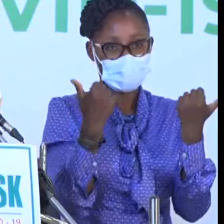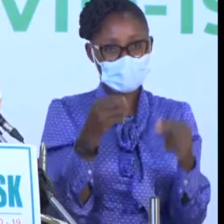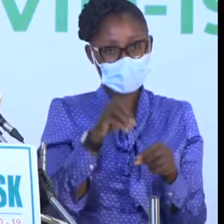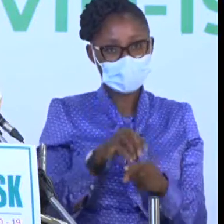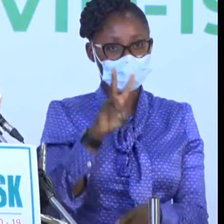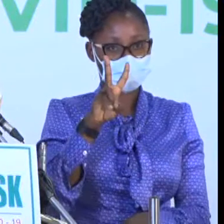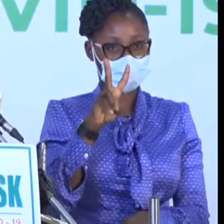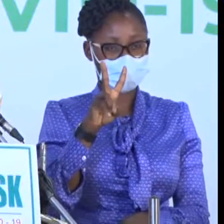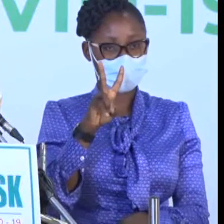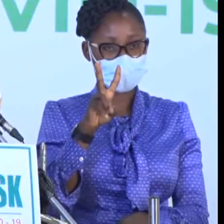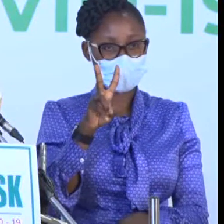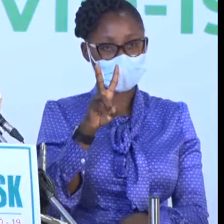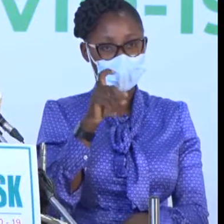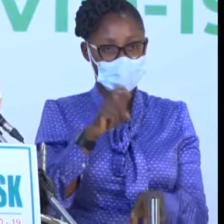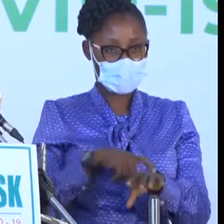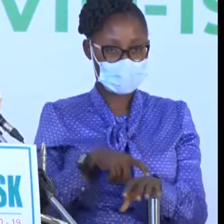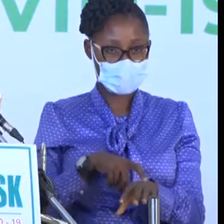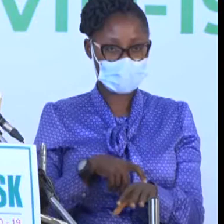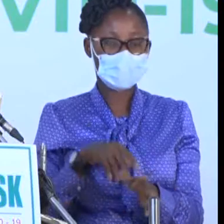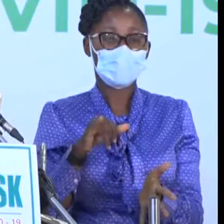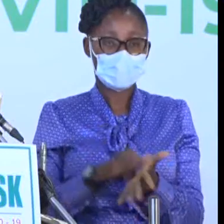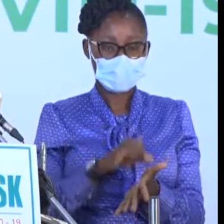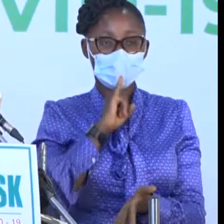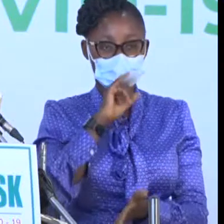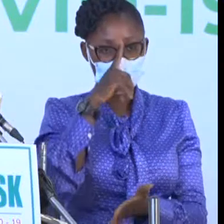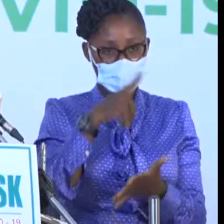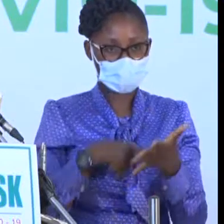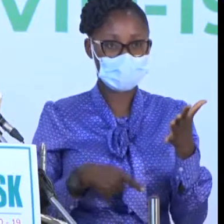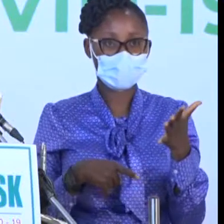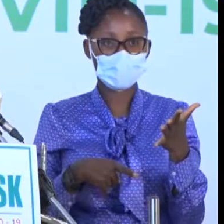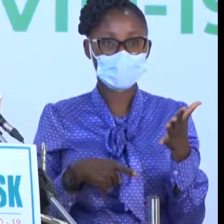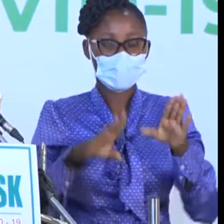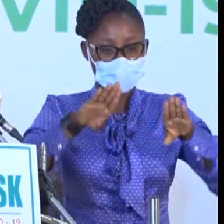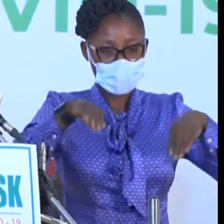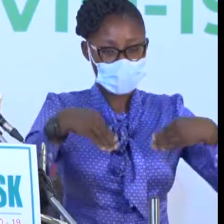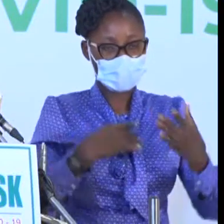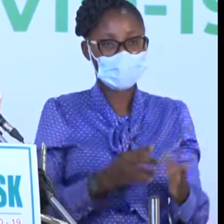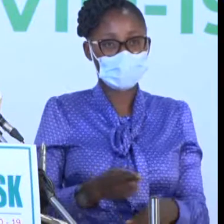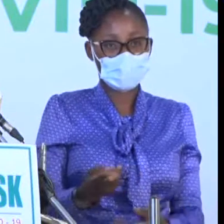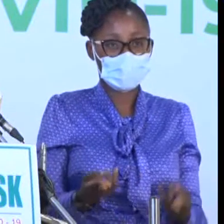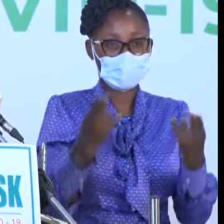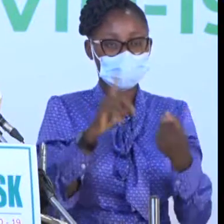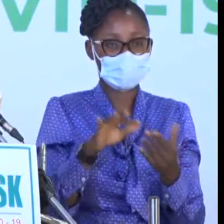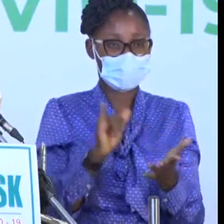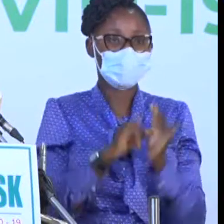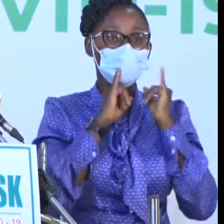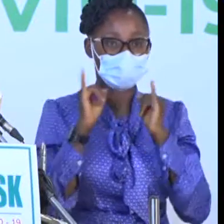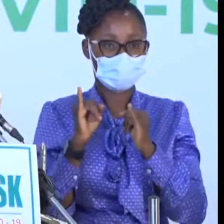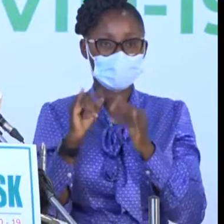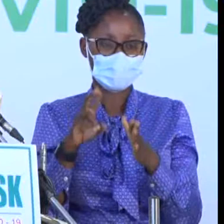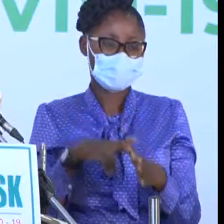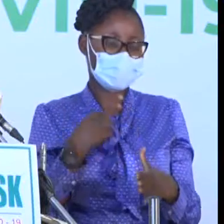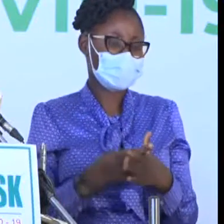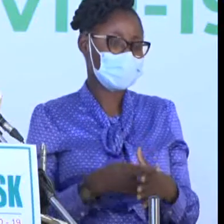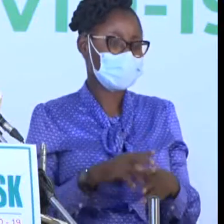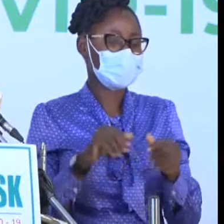doses. So that's what gave rise to that directive, rather than just going ahead